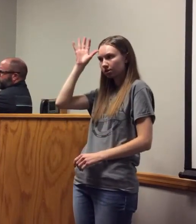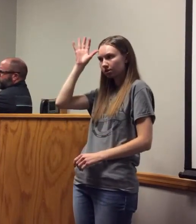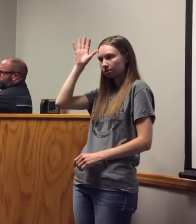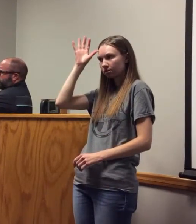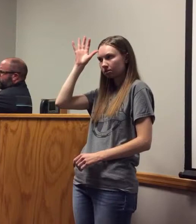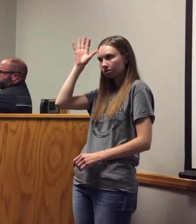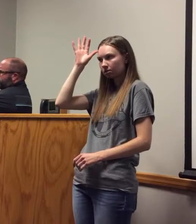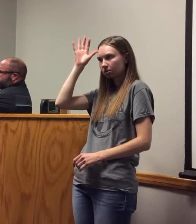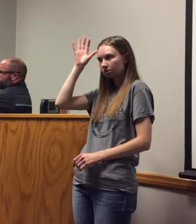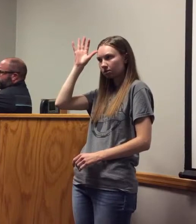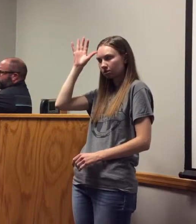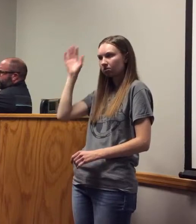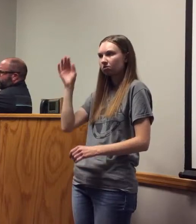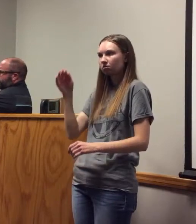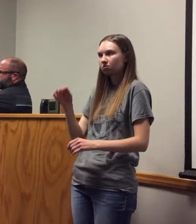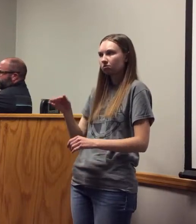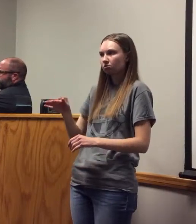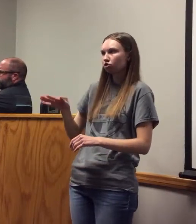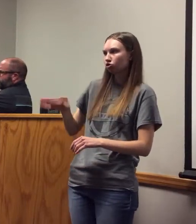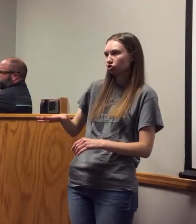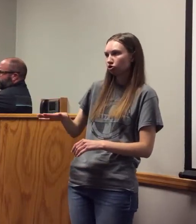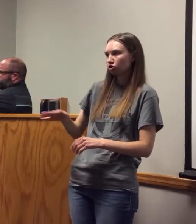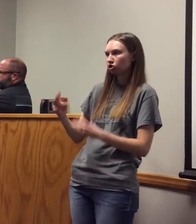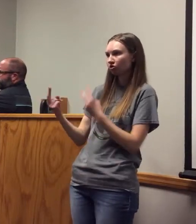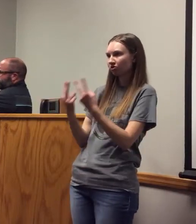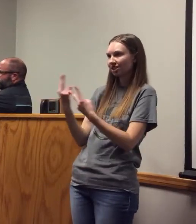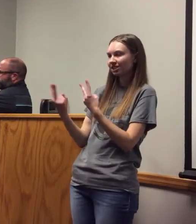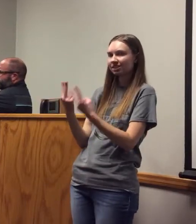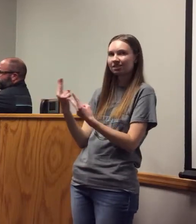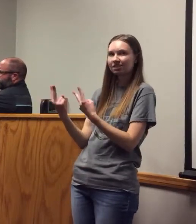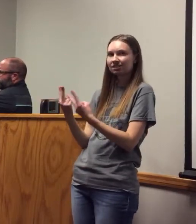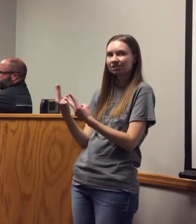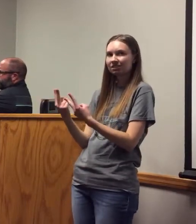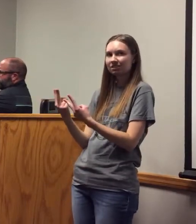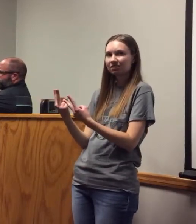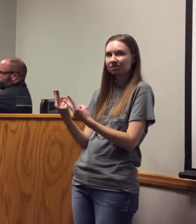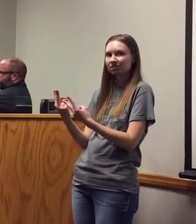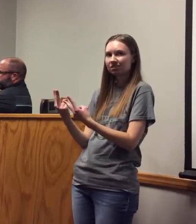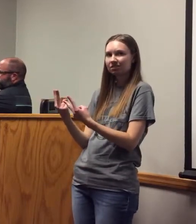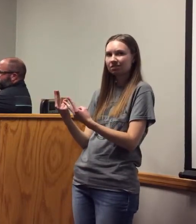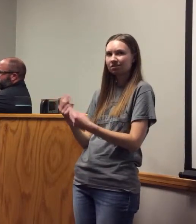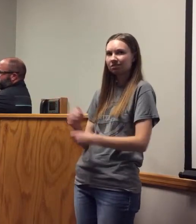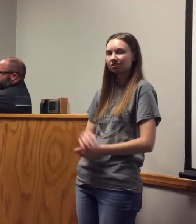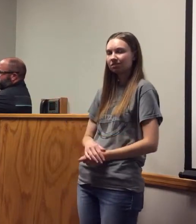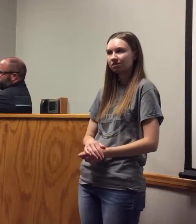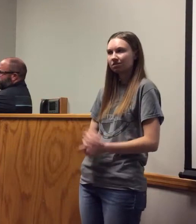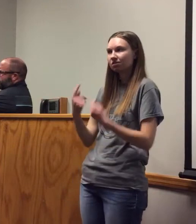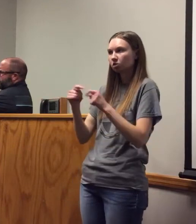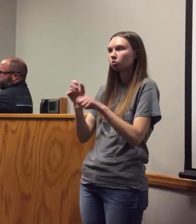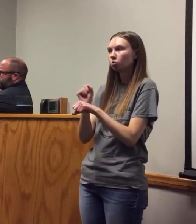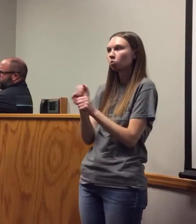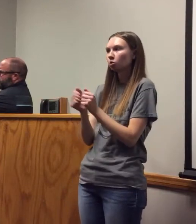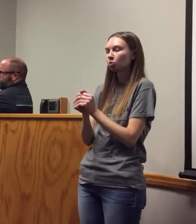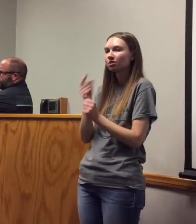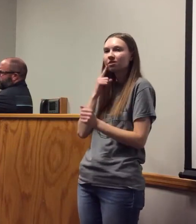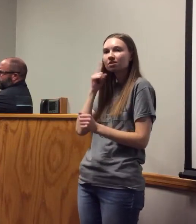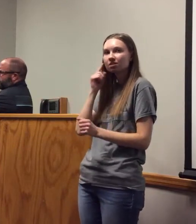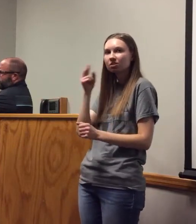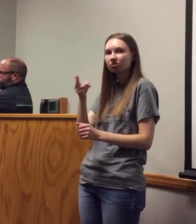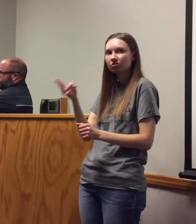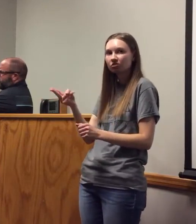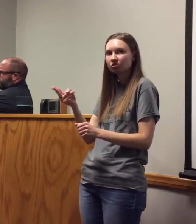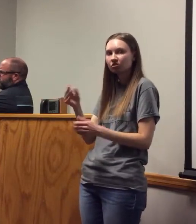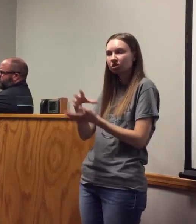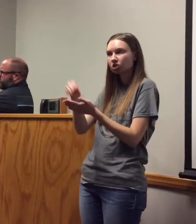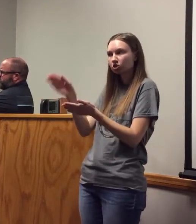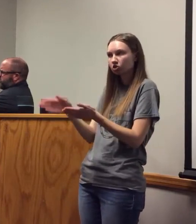child, learn the language, and how to work with deaf and some experienced kids.